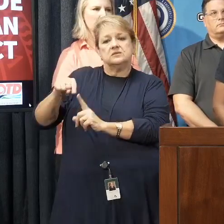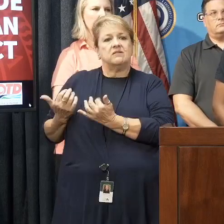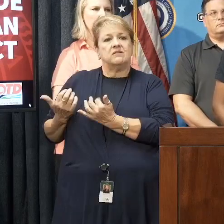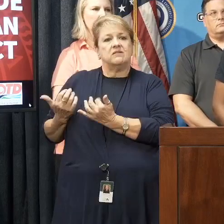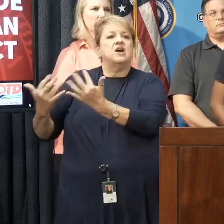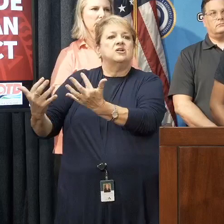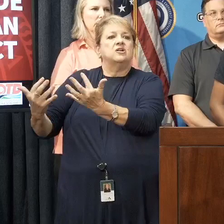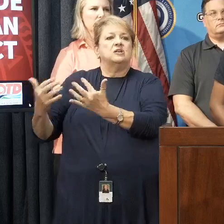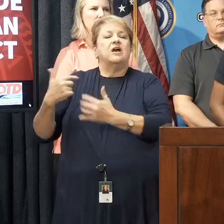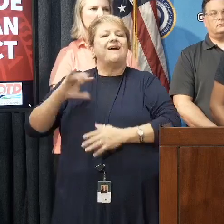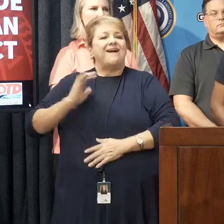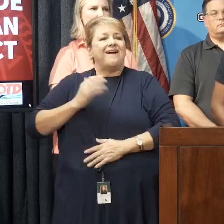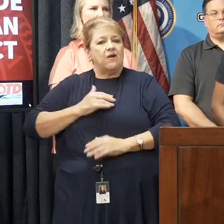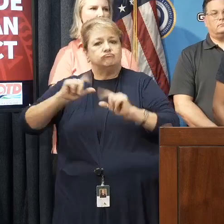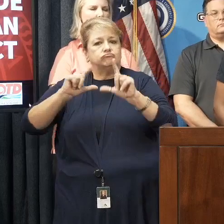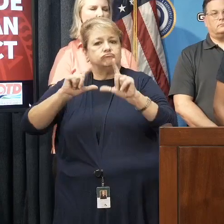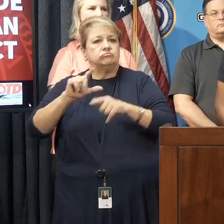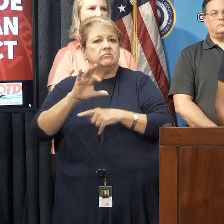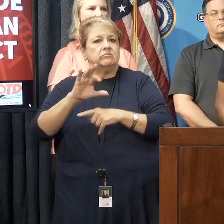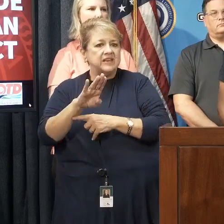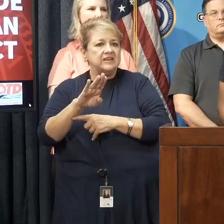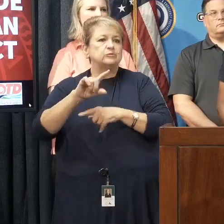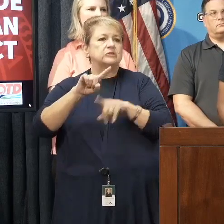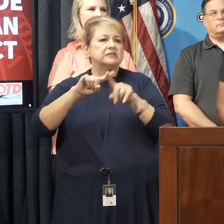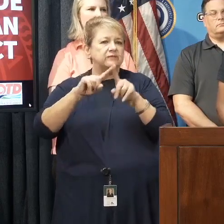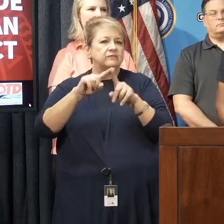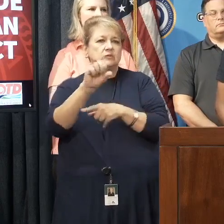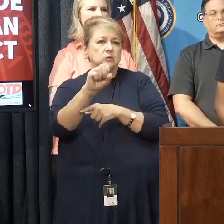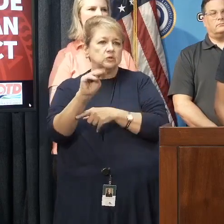social media sites as well as with our media outlets.